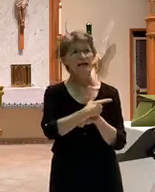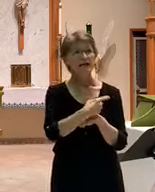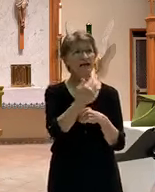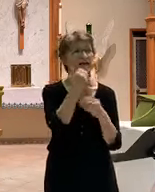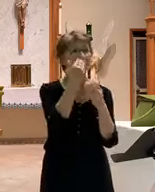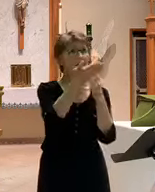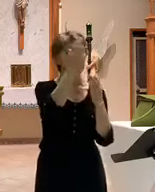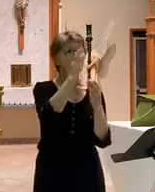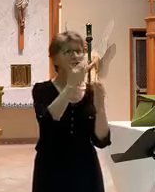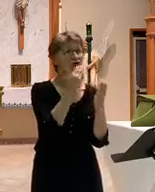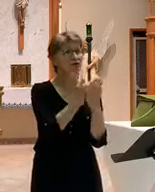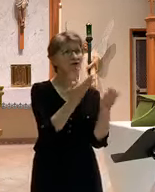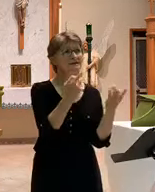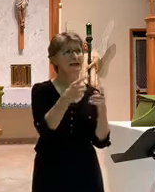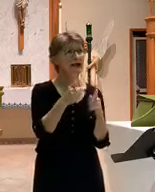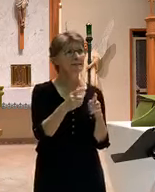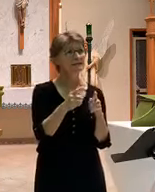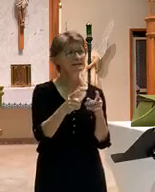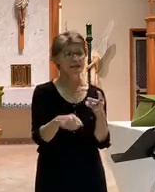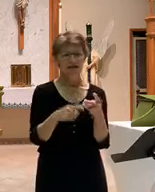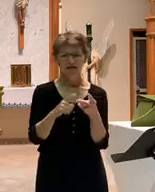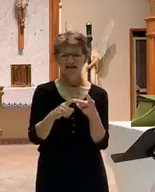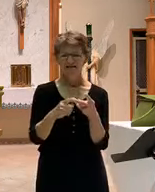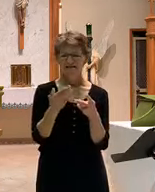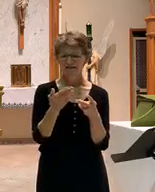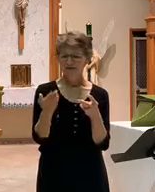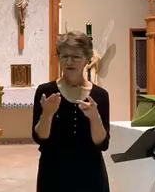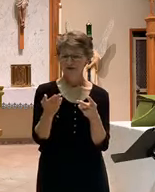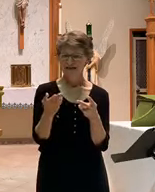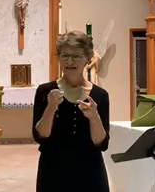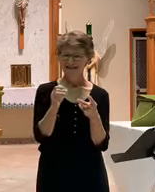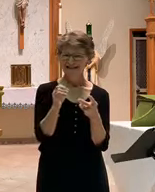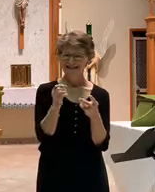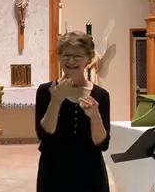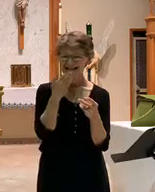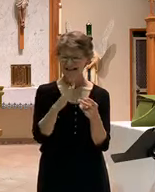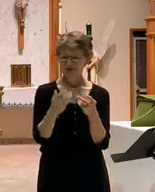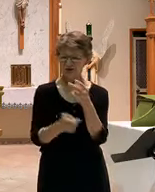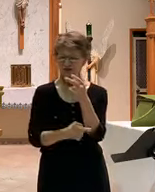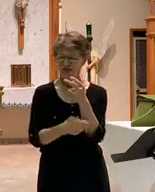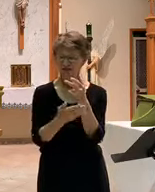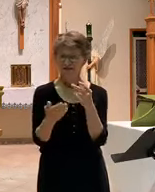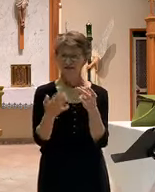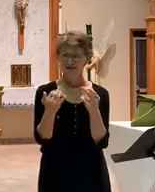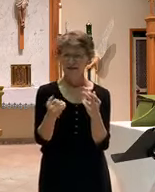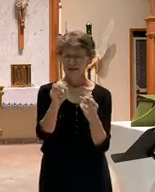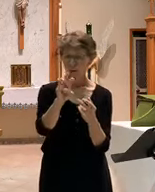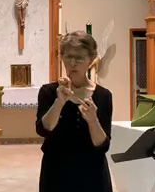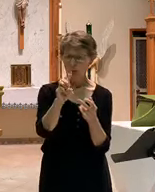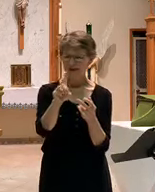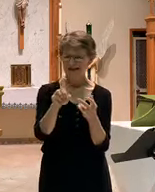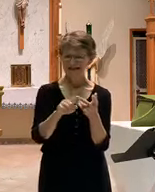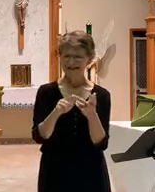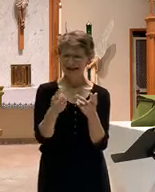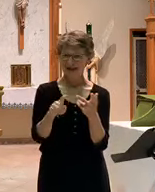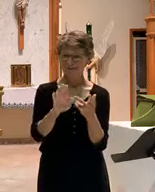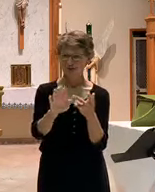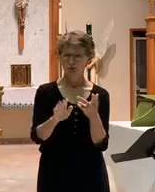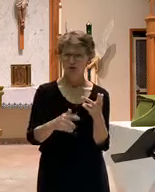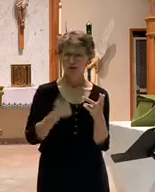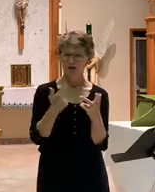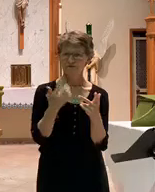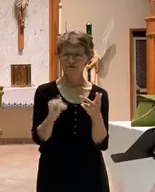for, but here are the things that I struggle with. Here are the evil. Here are the weeds of the day. And this is what I struggled with. Inviting God